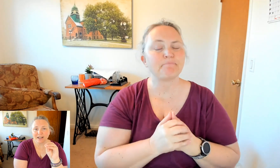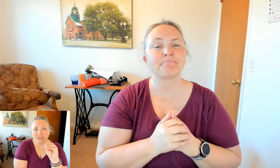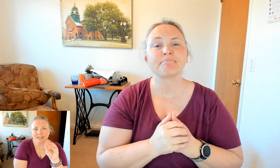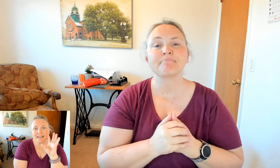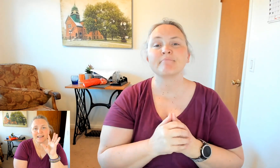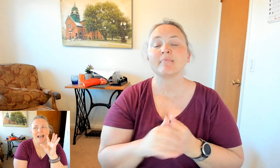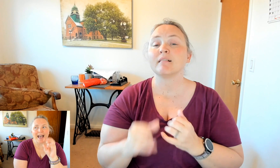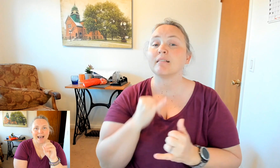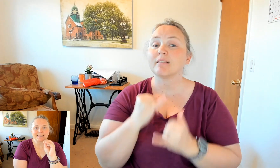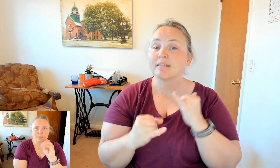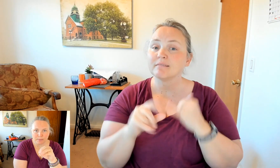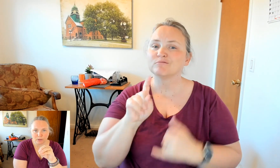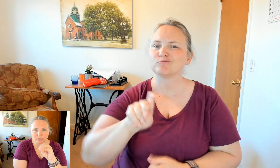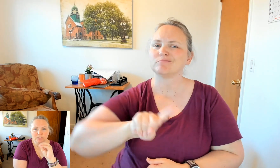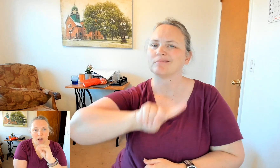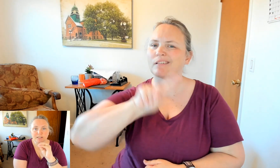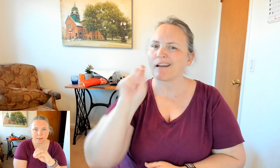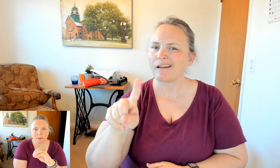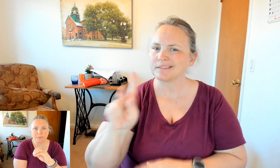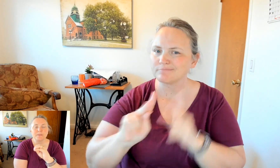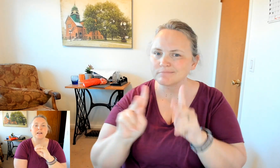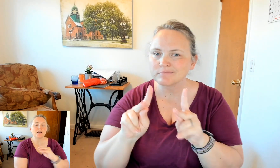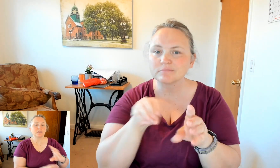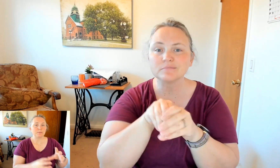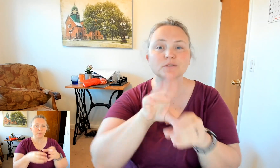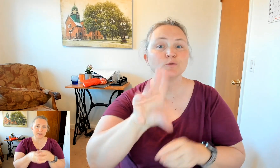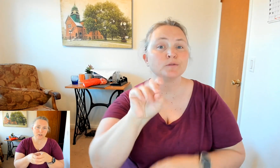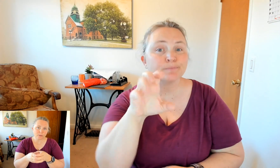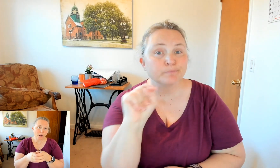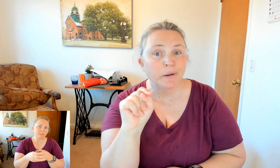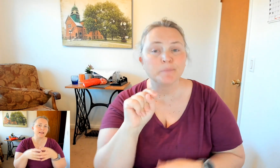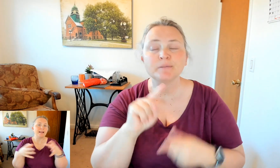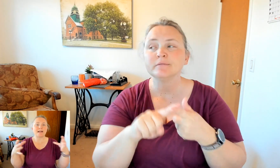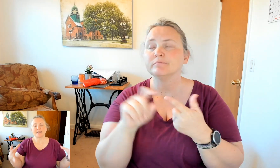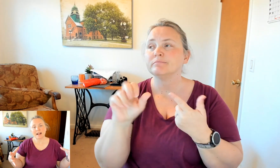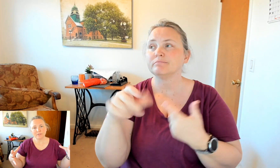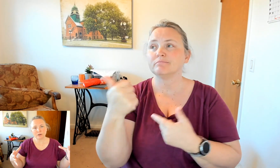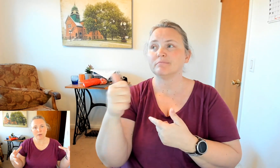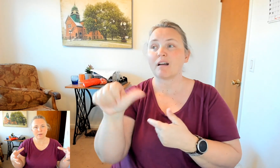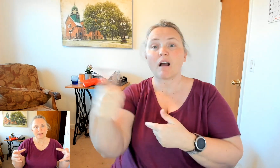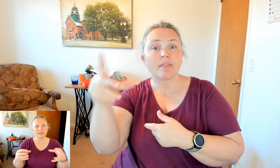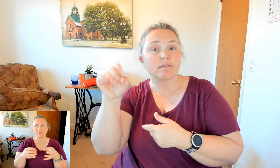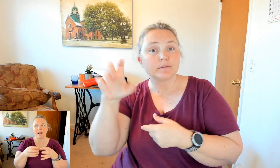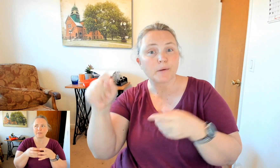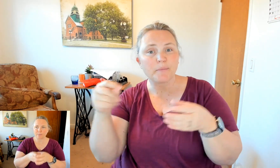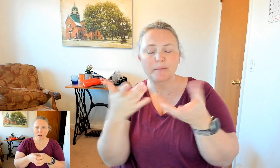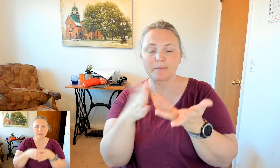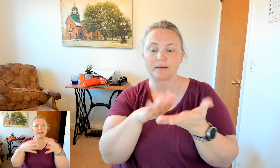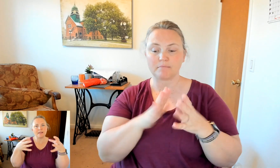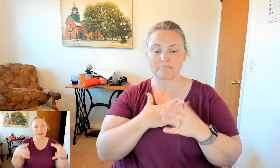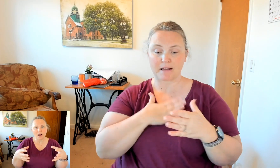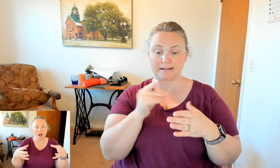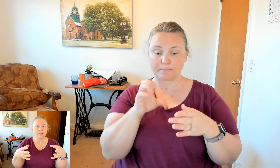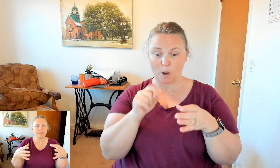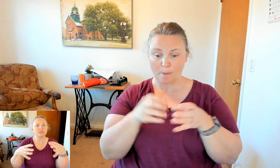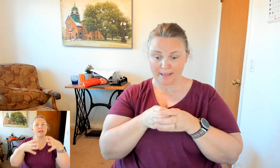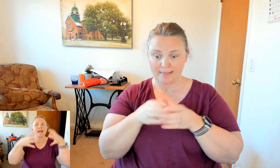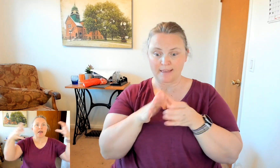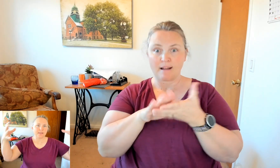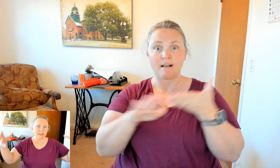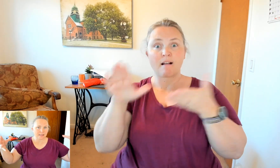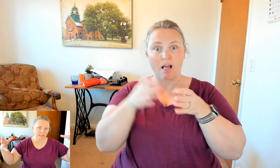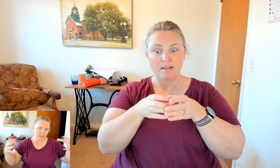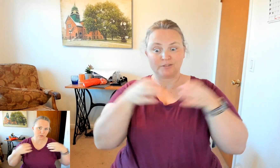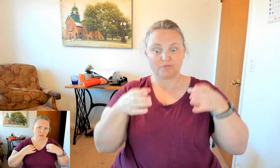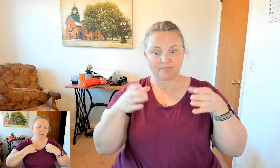to actually ask people, talk to people in your department and outside of your department. If you have a department and then a college